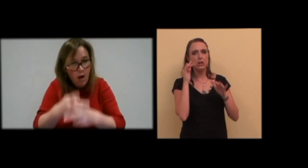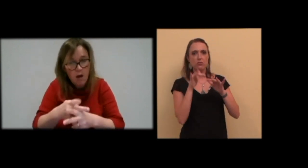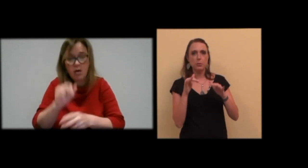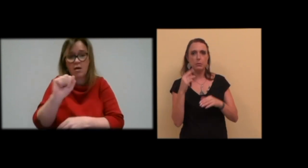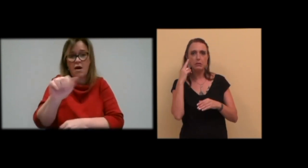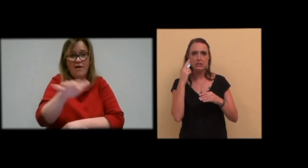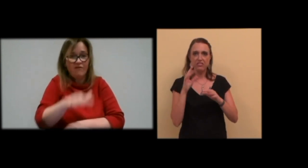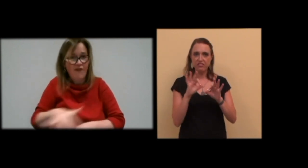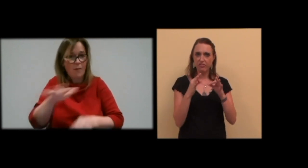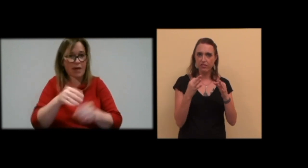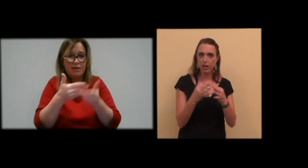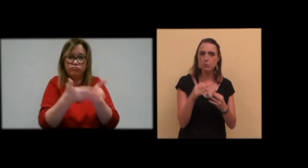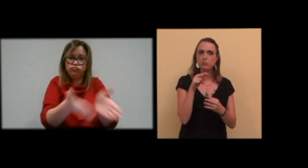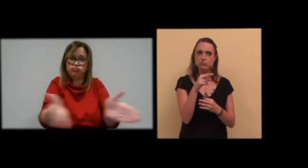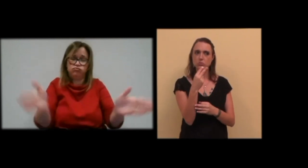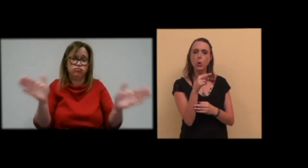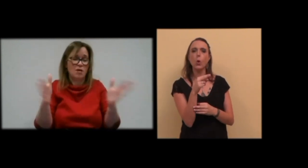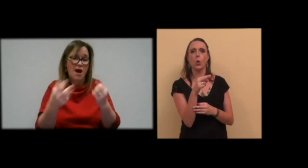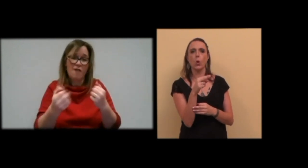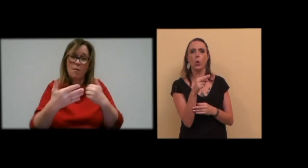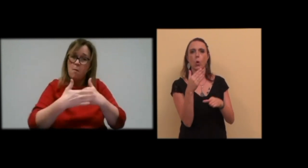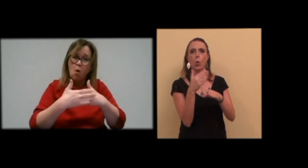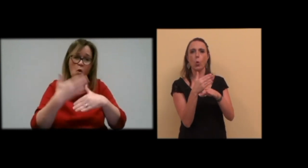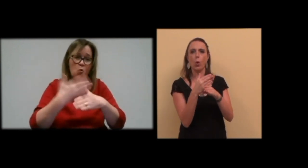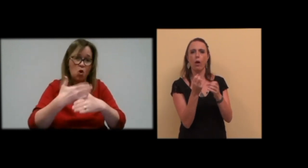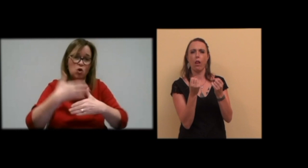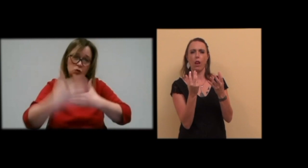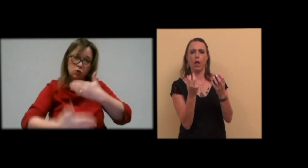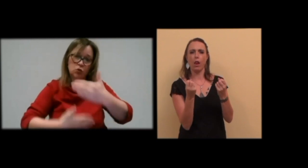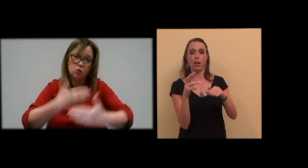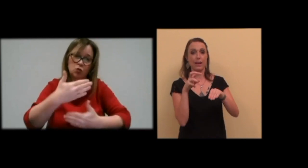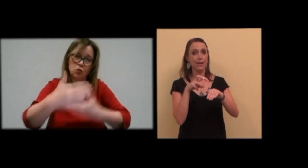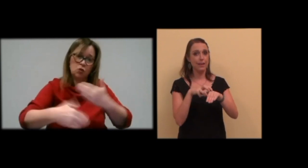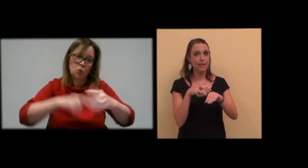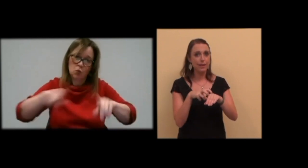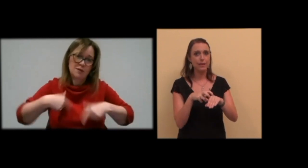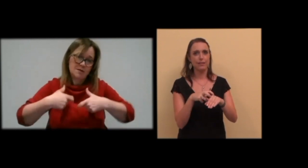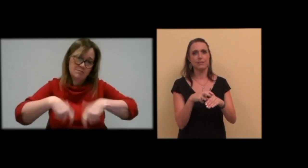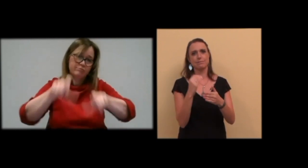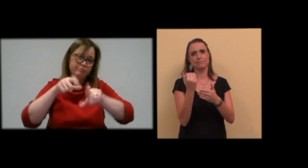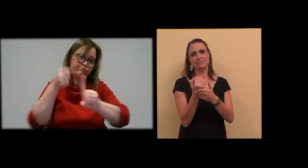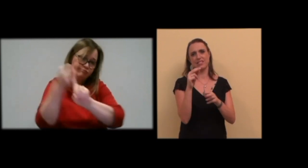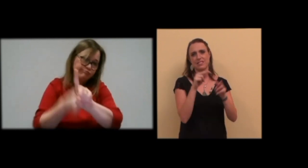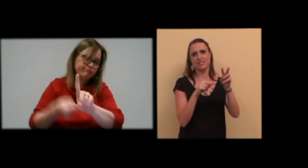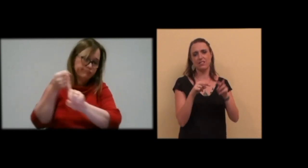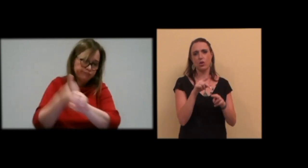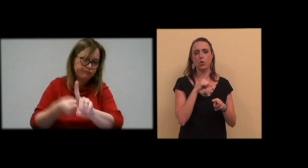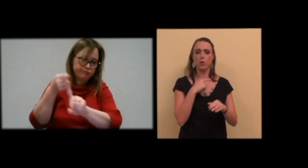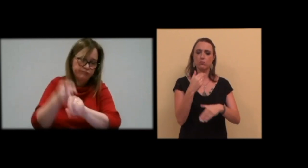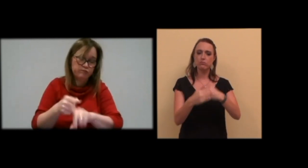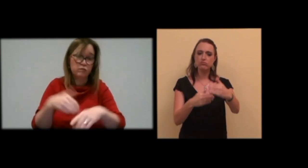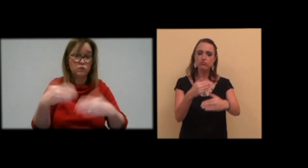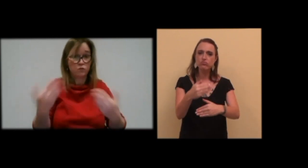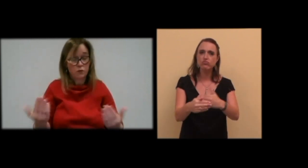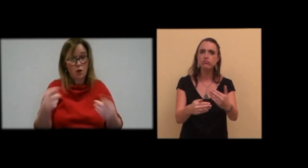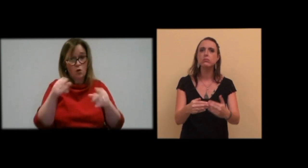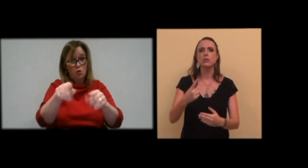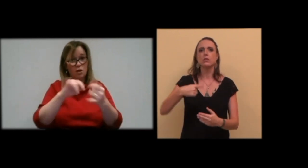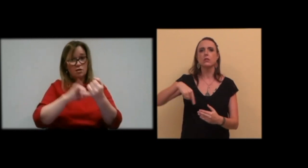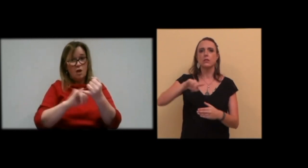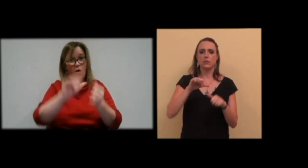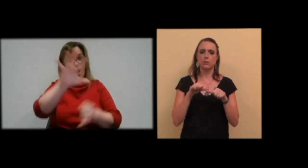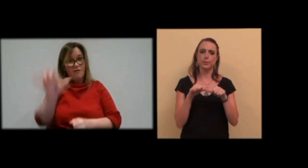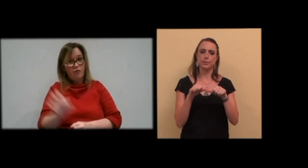When we're looking at deaf people and deaf families, obviously there's lots and lots of work to be done on the safeguarding